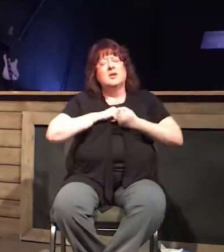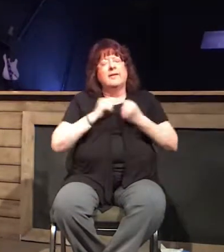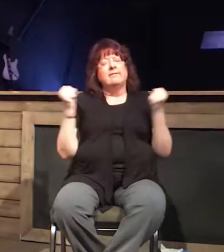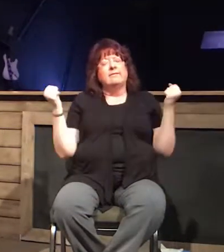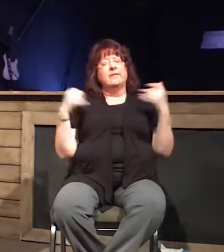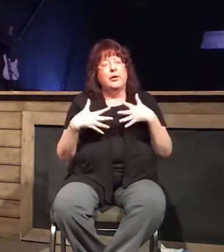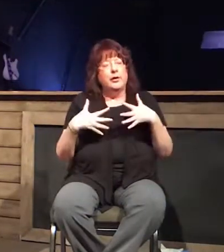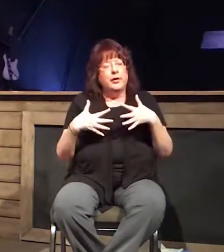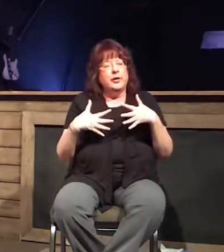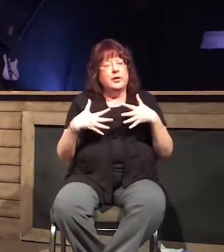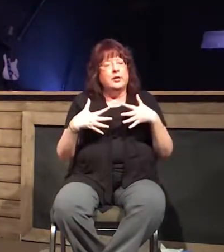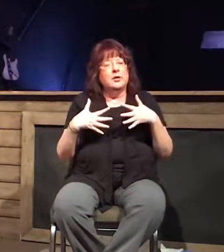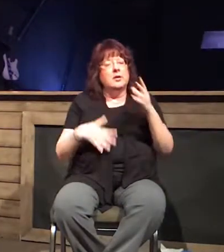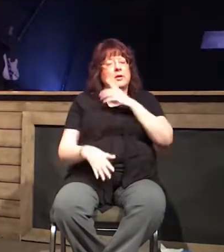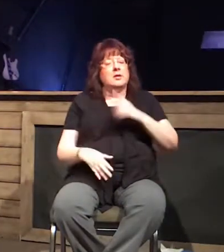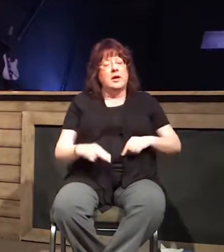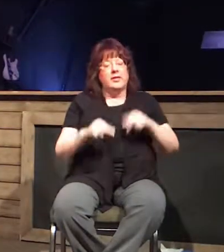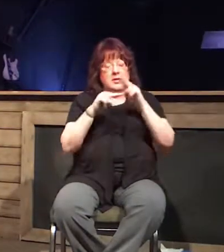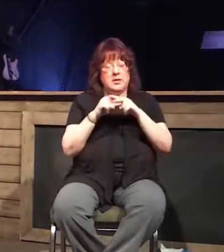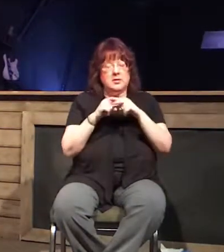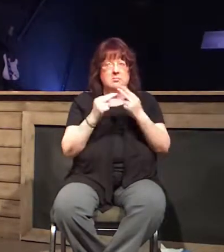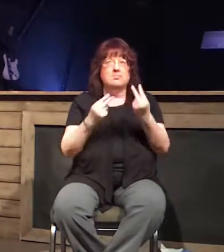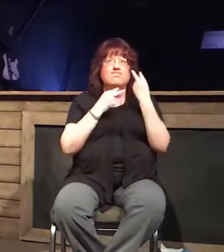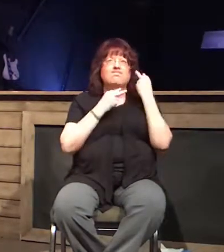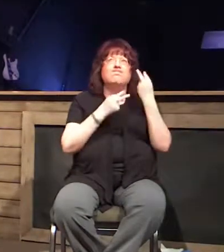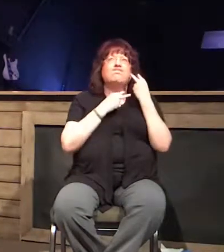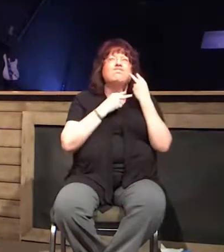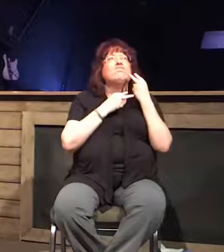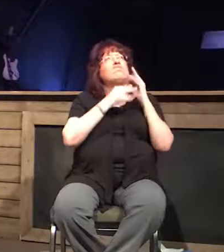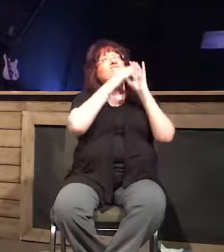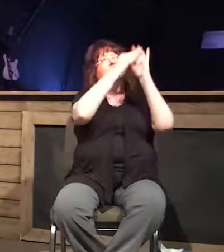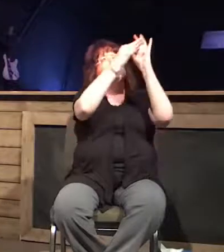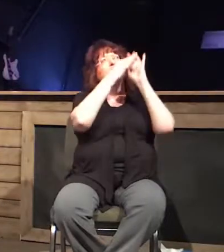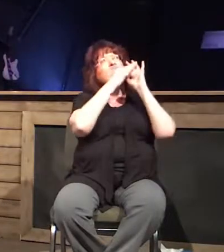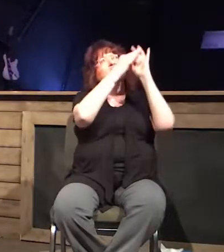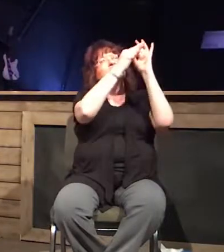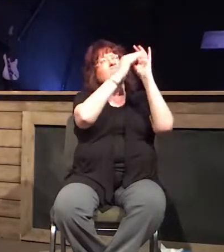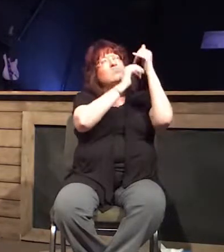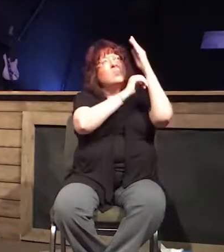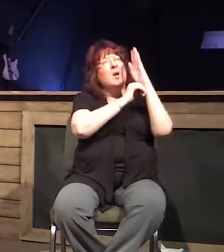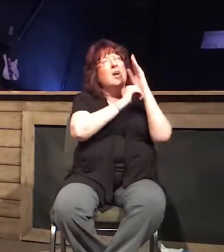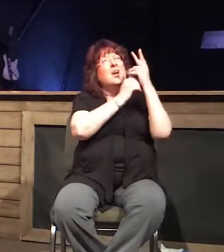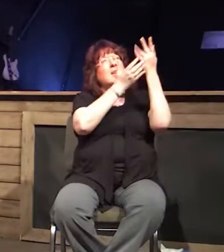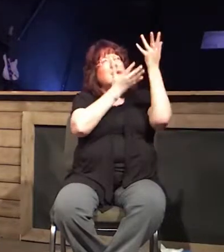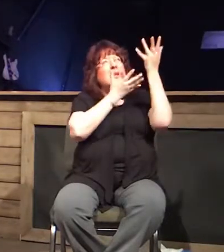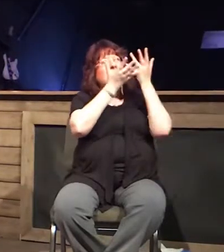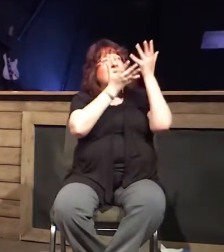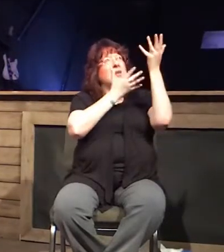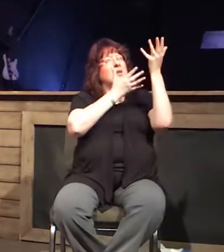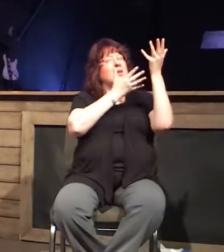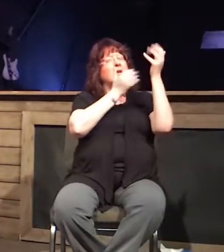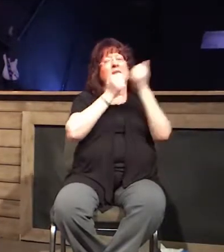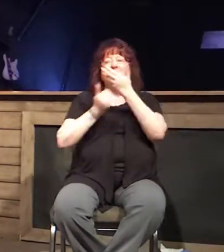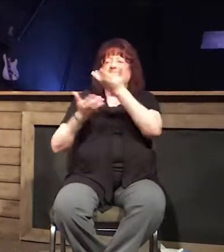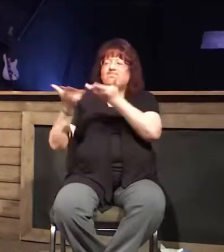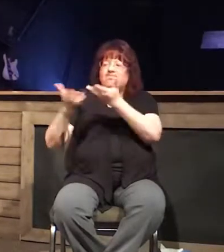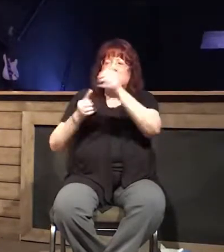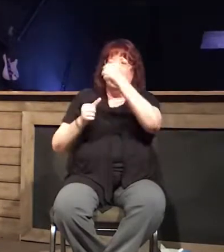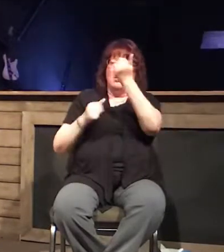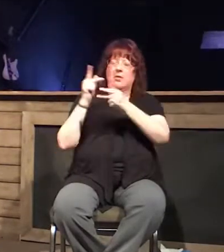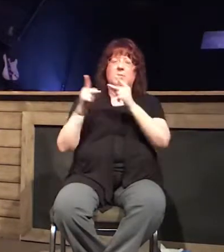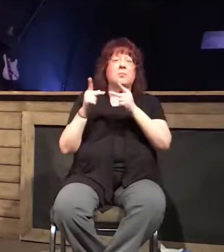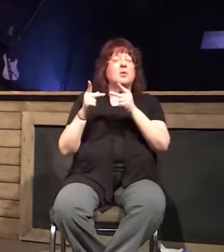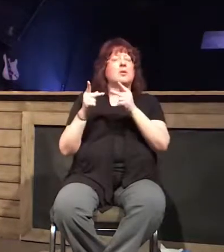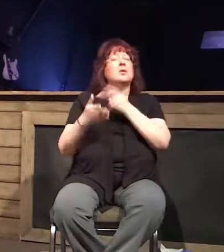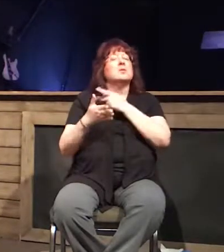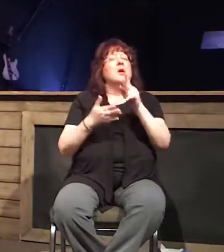fear, David sits down and reflects on his relationship with God. And reflects on his relationship with others.